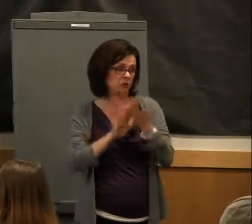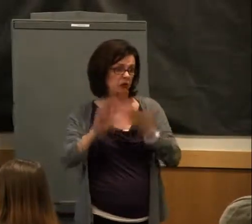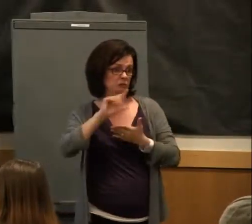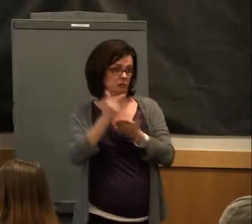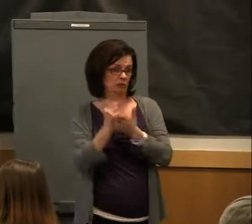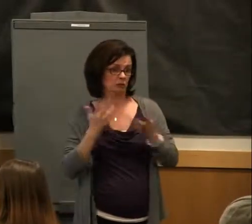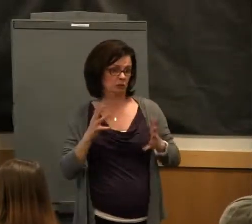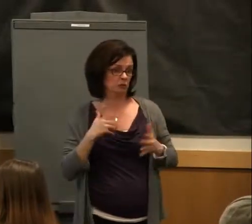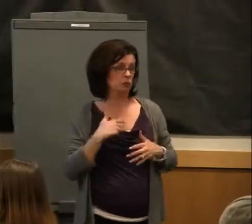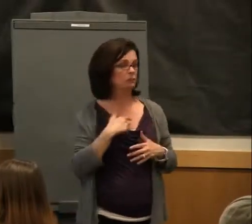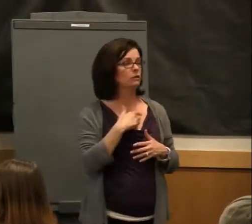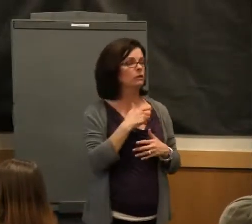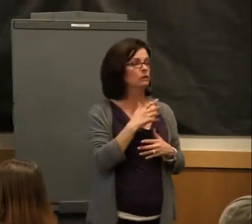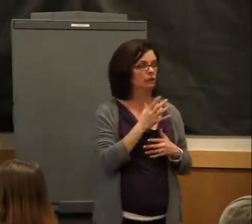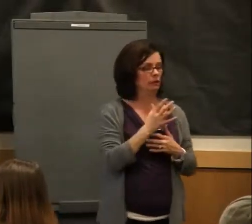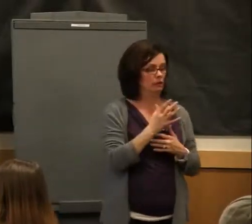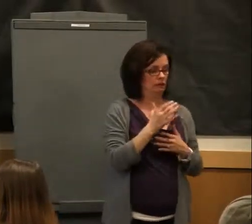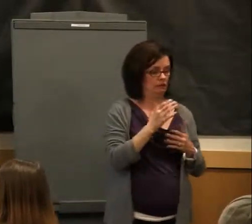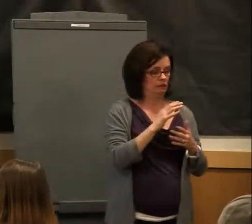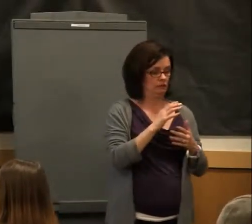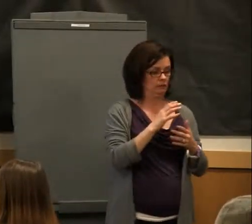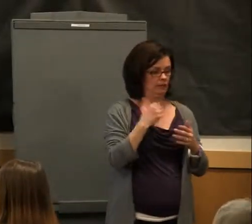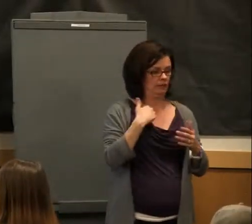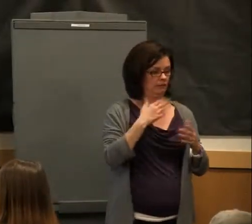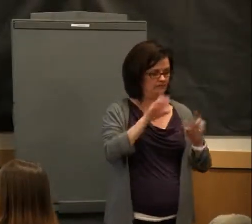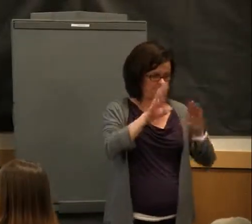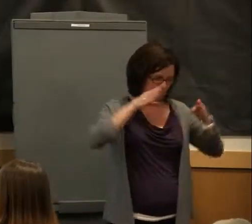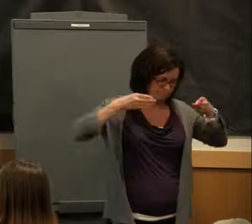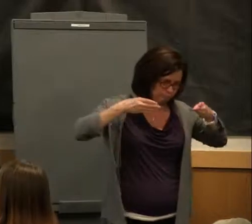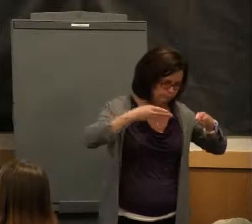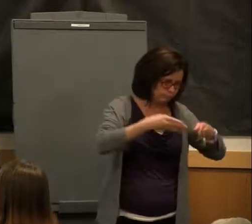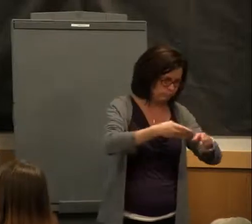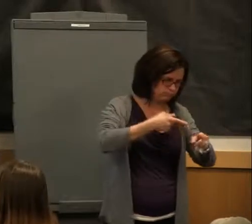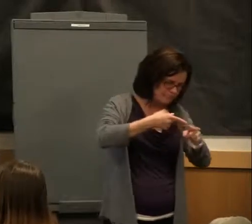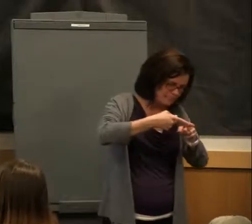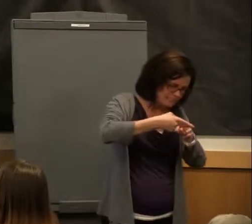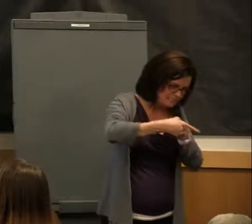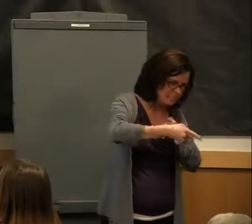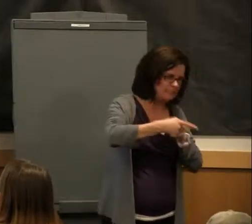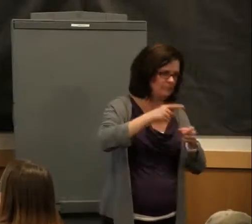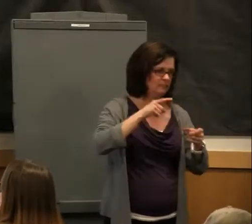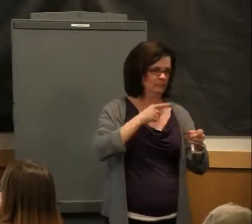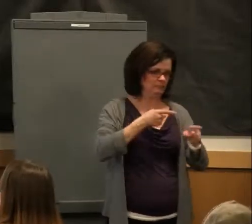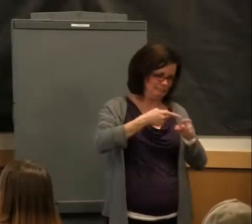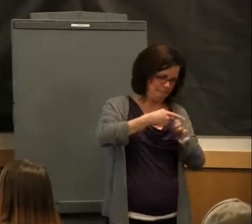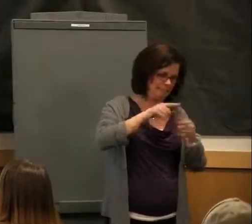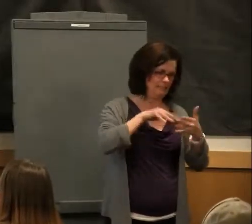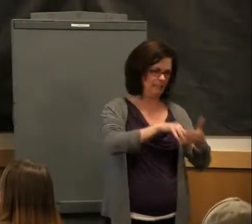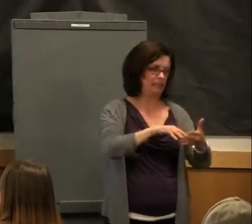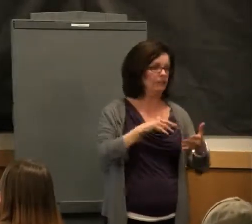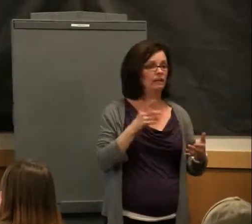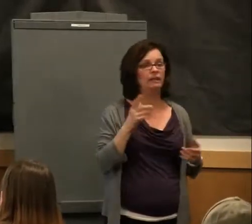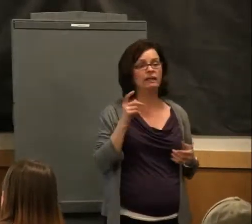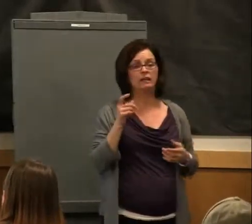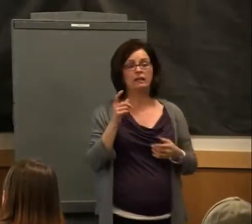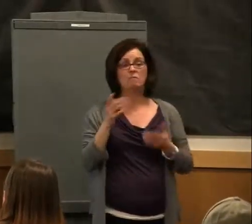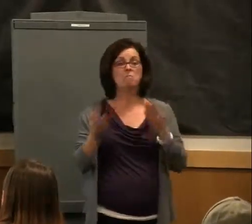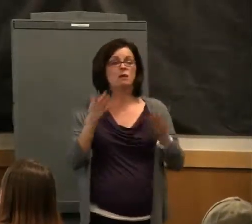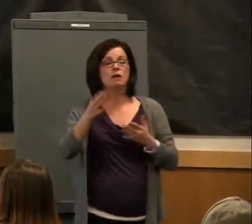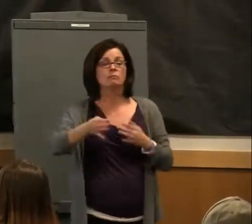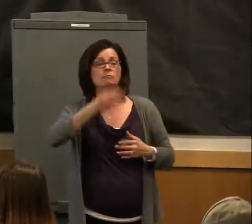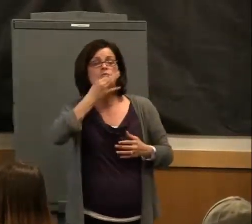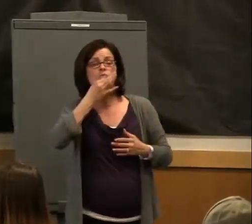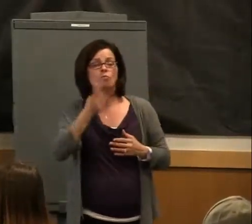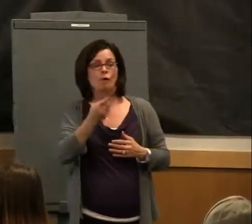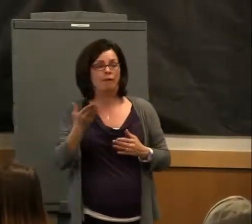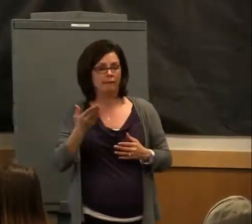a very specialized field of study. Okay? Just because you're very good at one thing